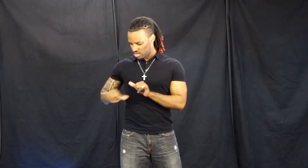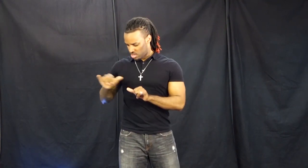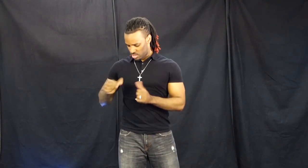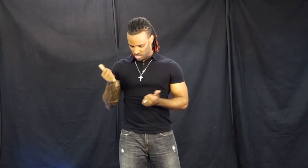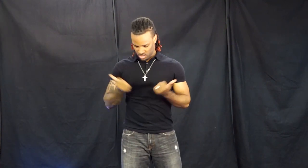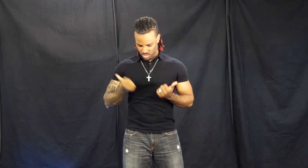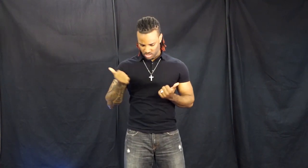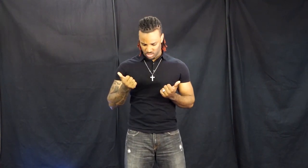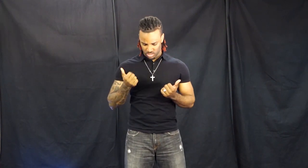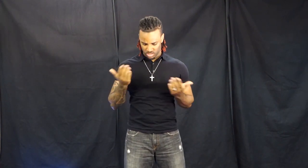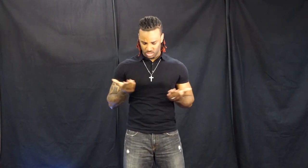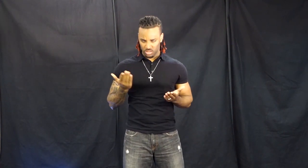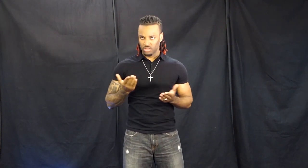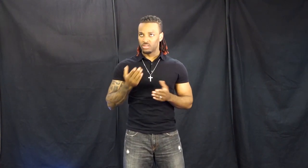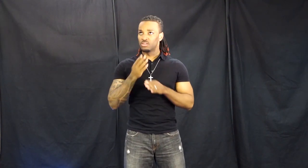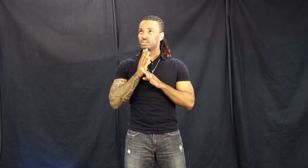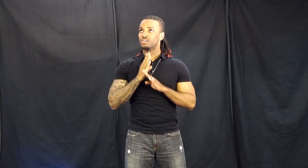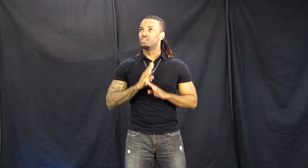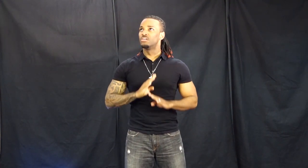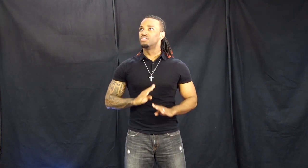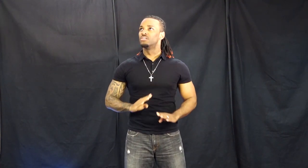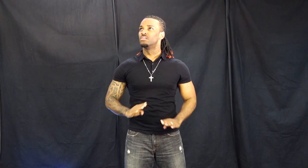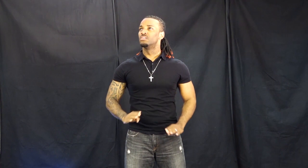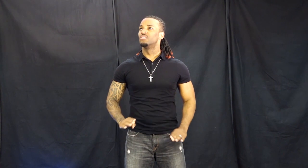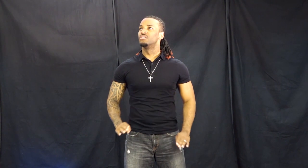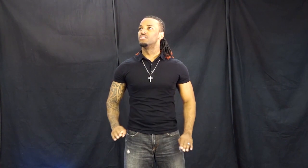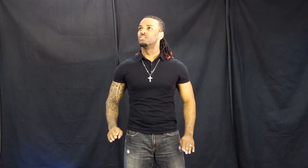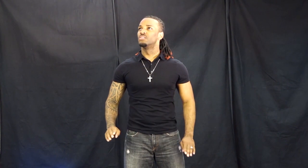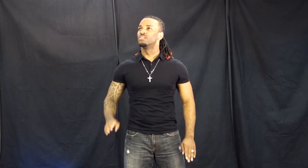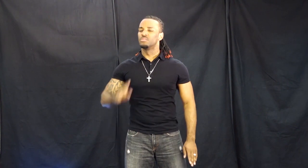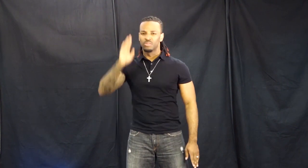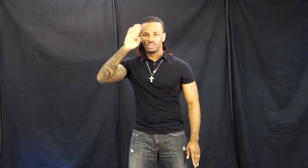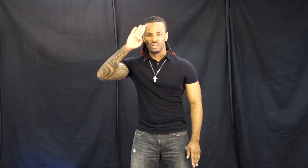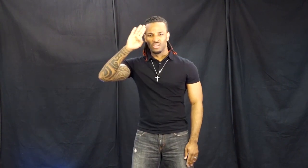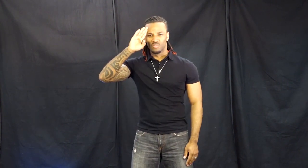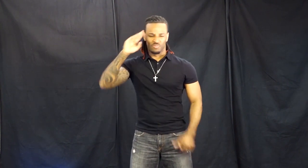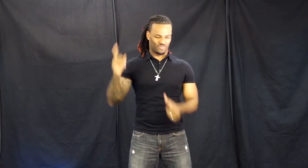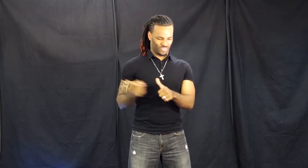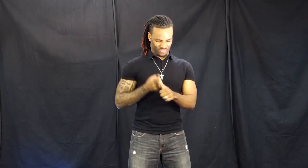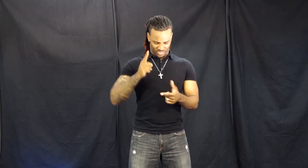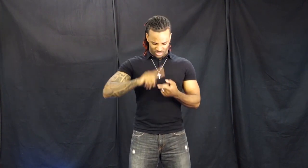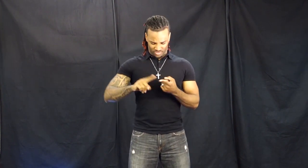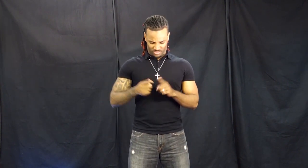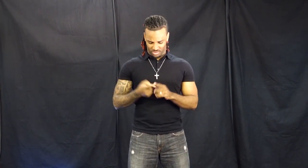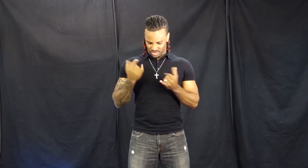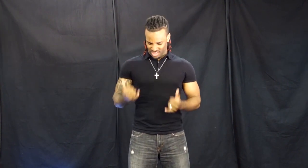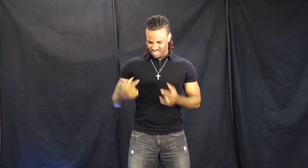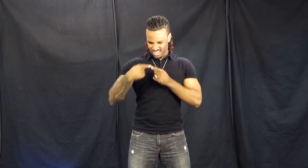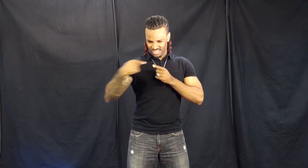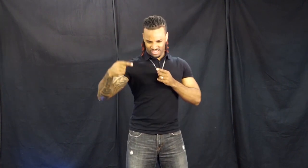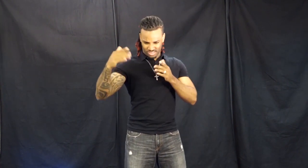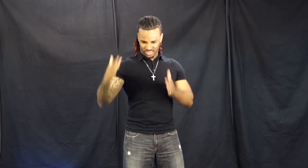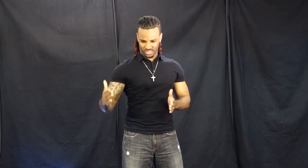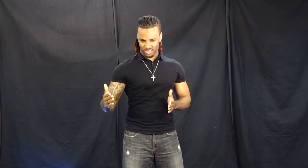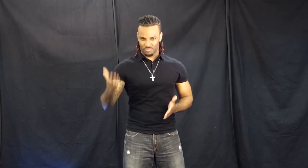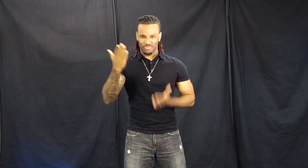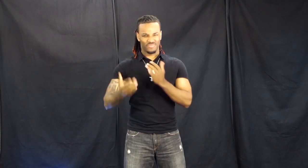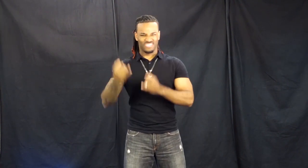melody. Burr, my first friend, my enemy. Maybe the last face I ever see. If